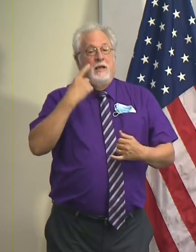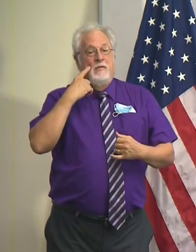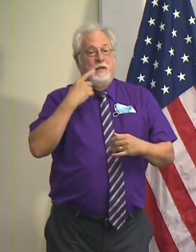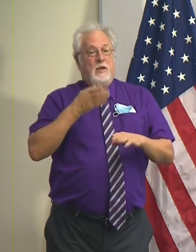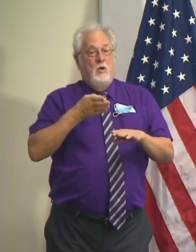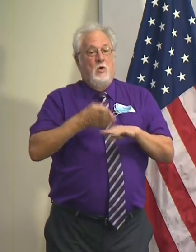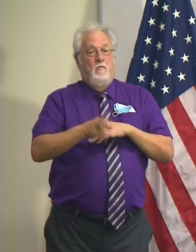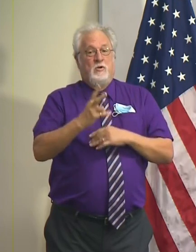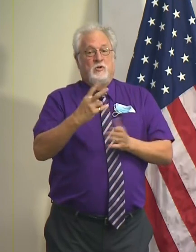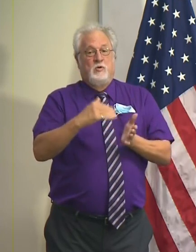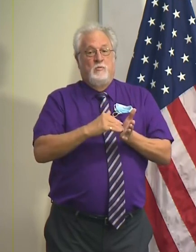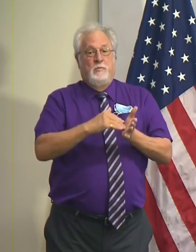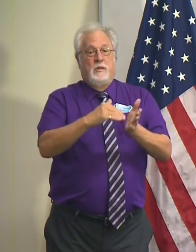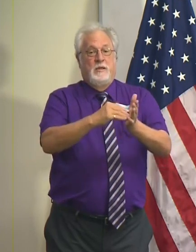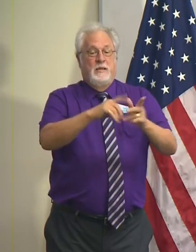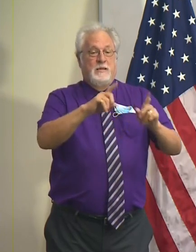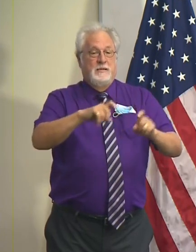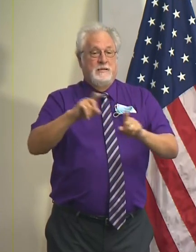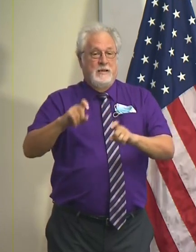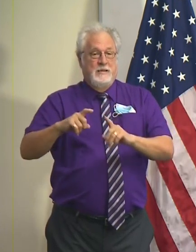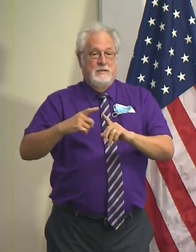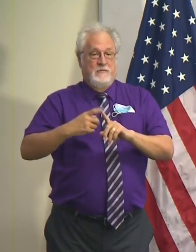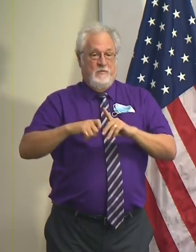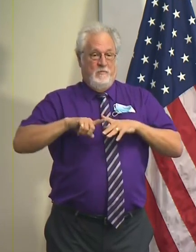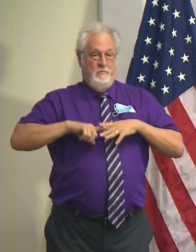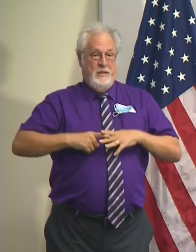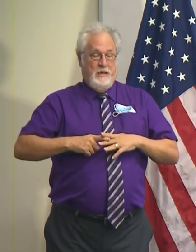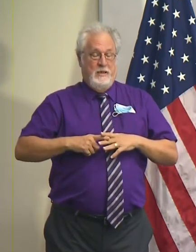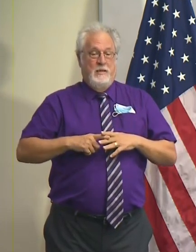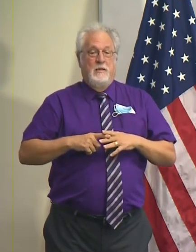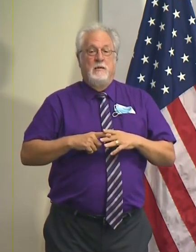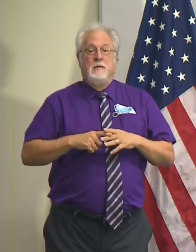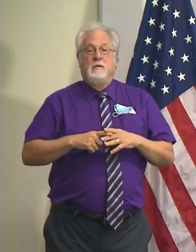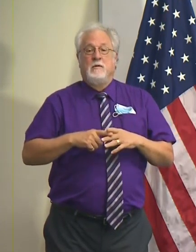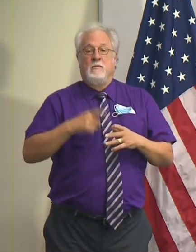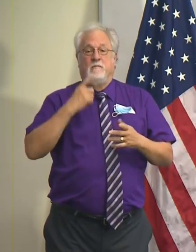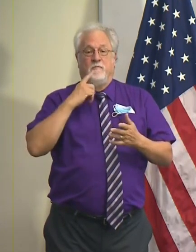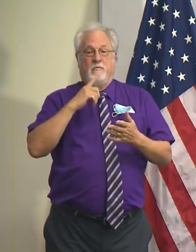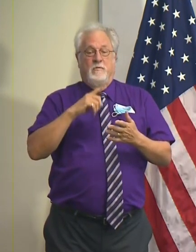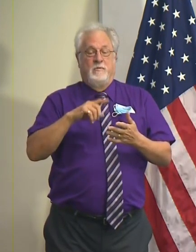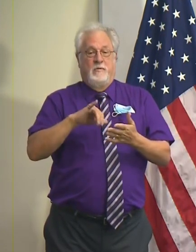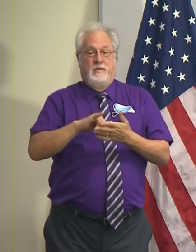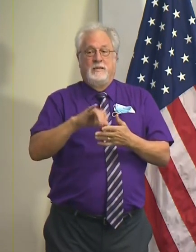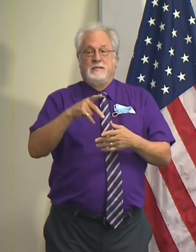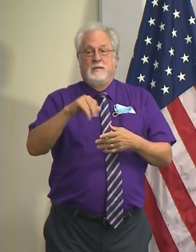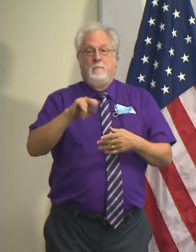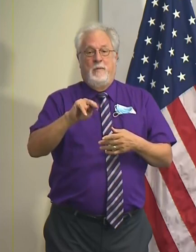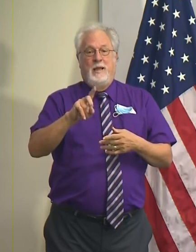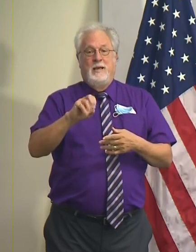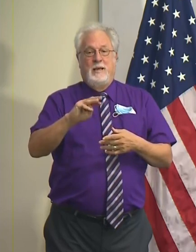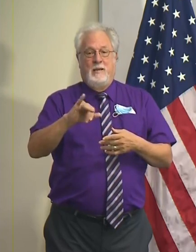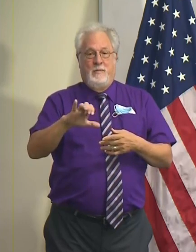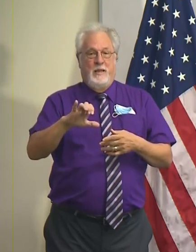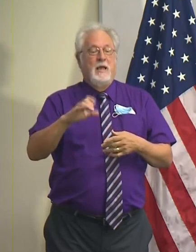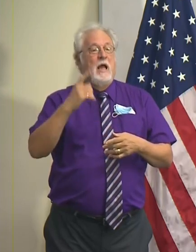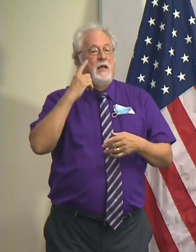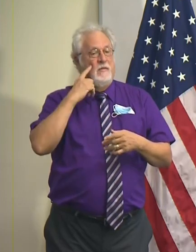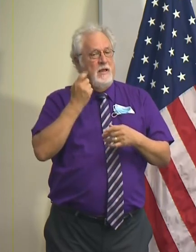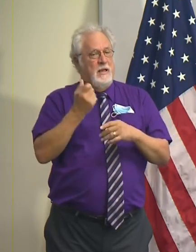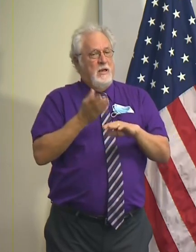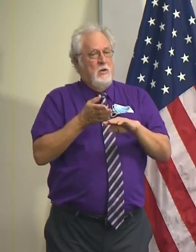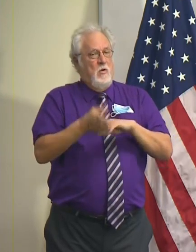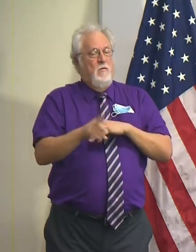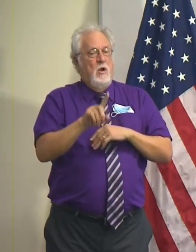went over 2 million tests since the beginning of this pandemic, and I think we're slightly